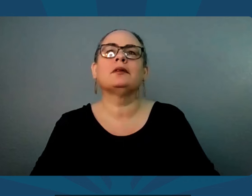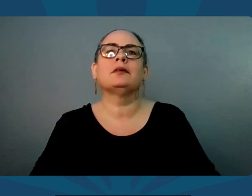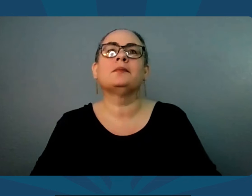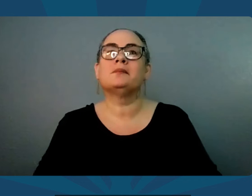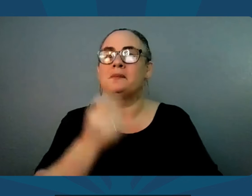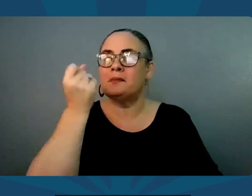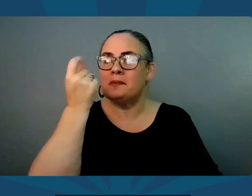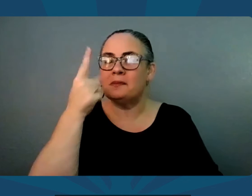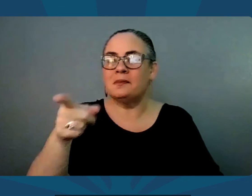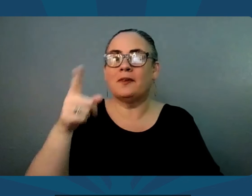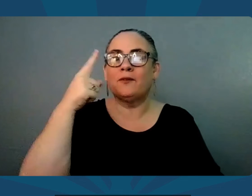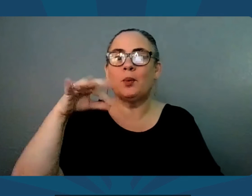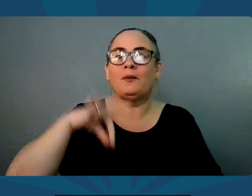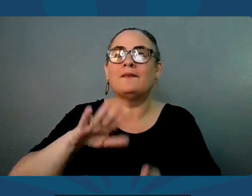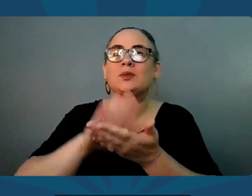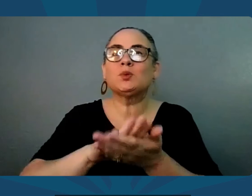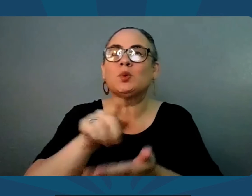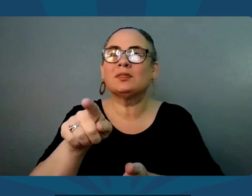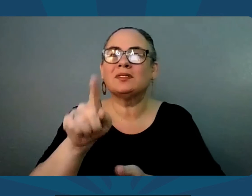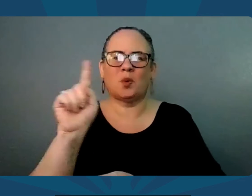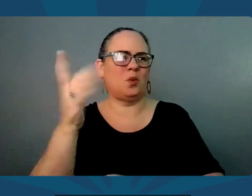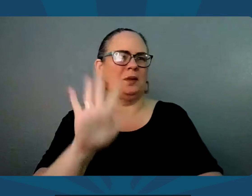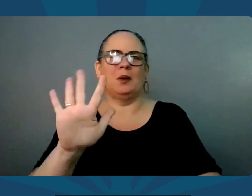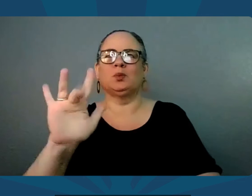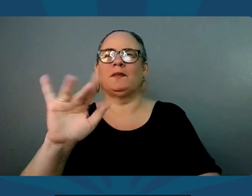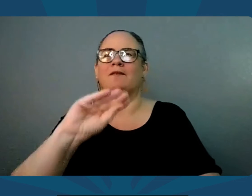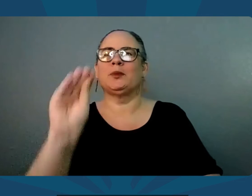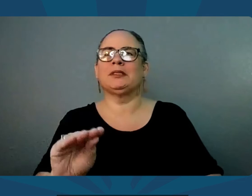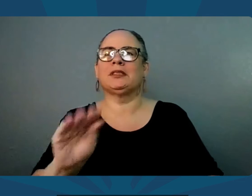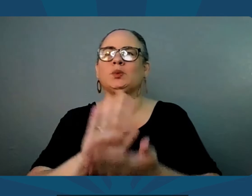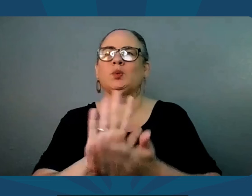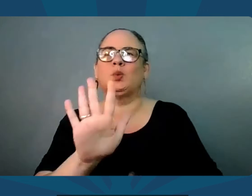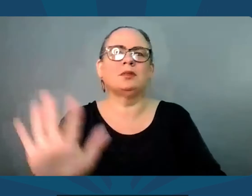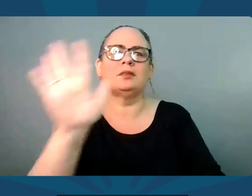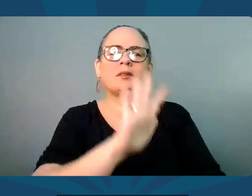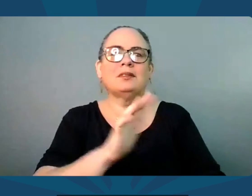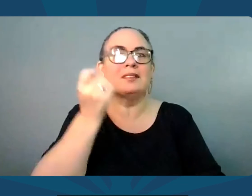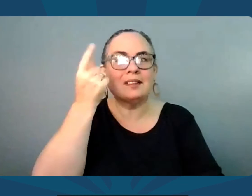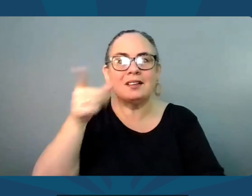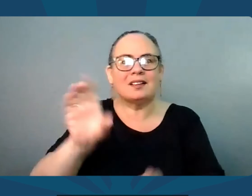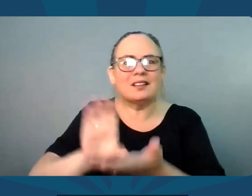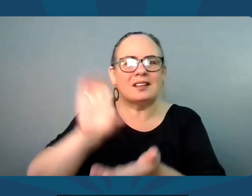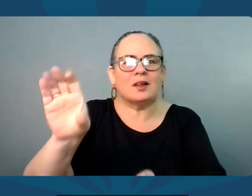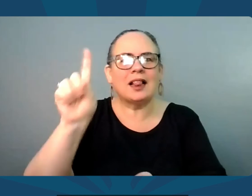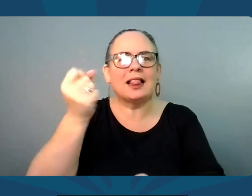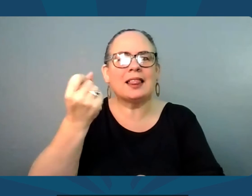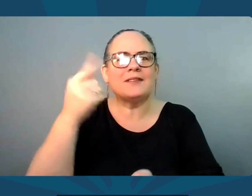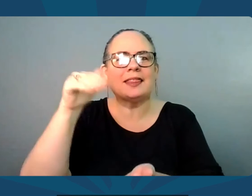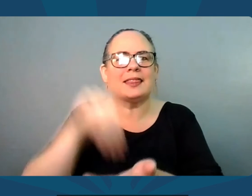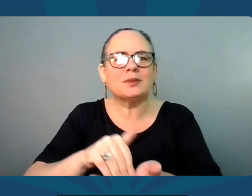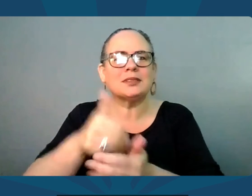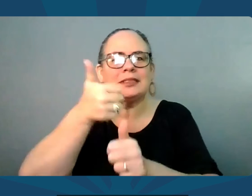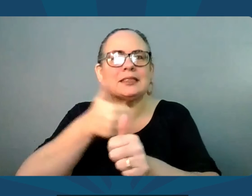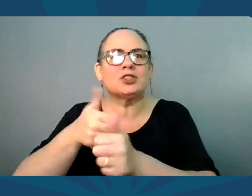For-profit schools make up for only 25% of schools, but are funded at $11,000 for each